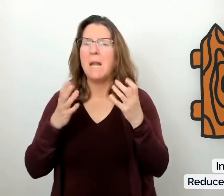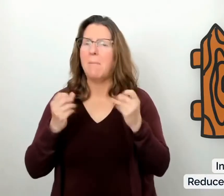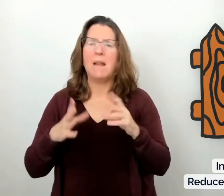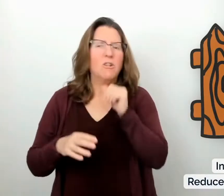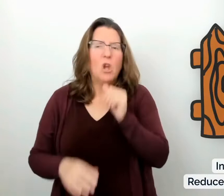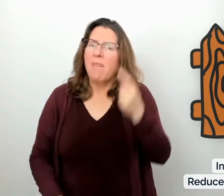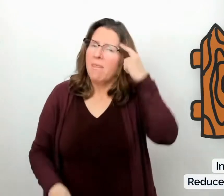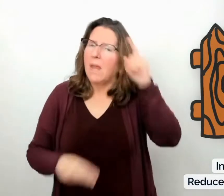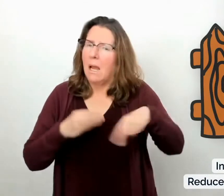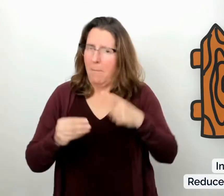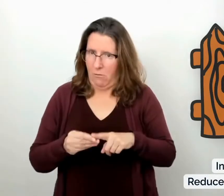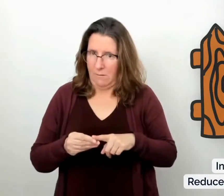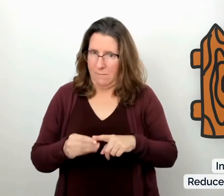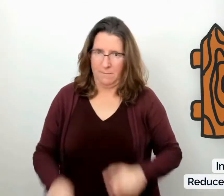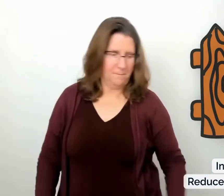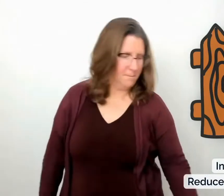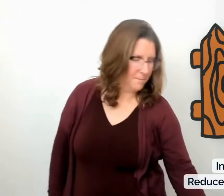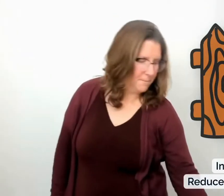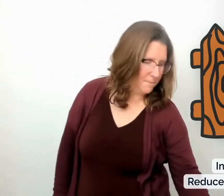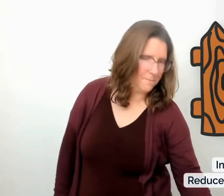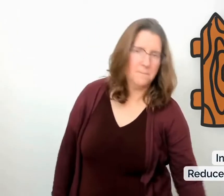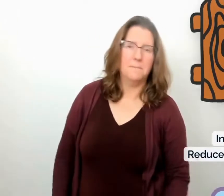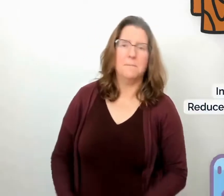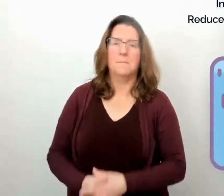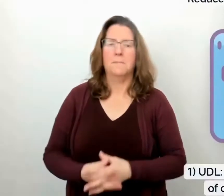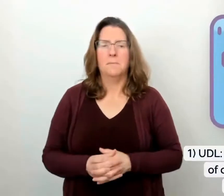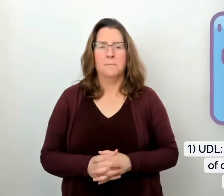all really need to think deeply about this.